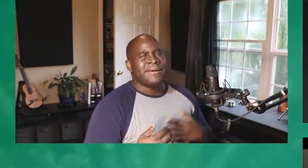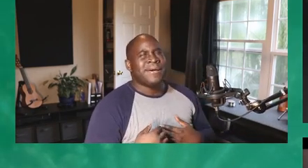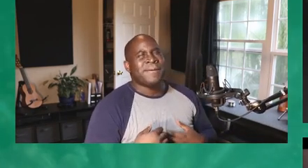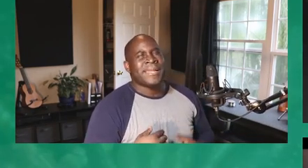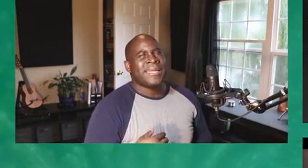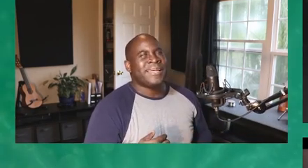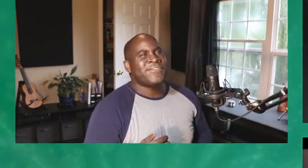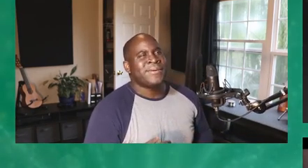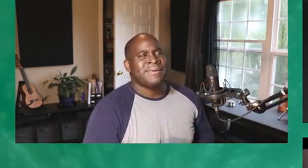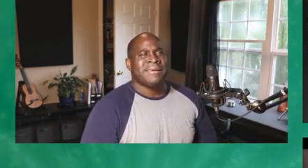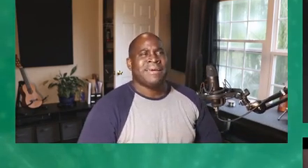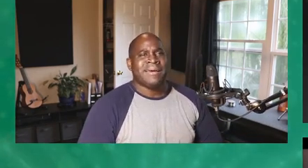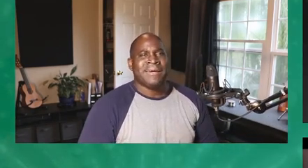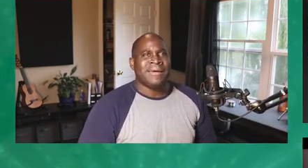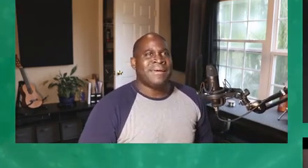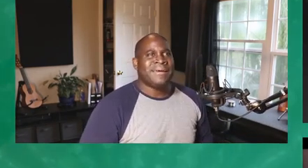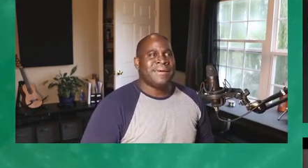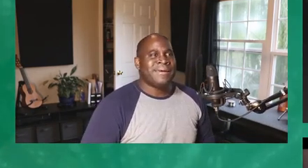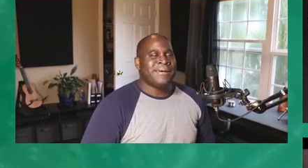like, oh my gosh.